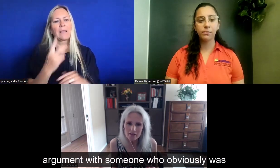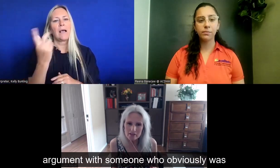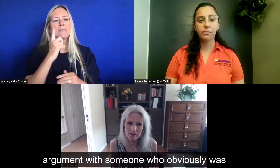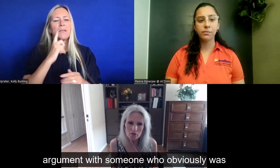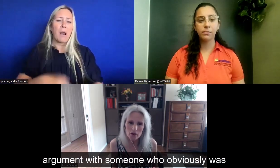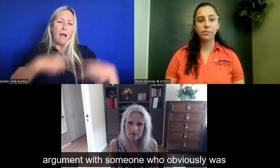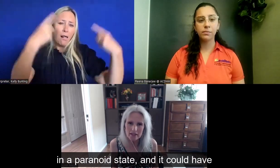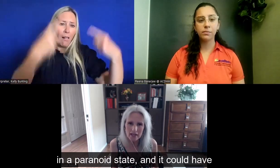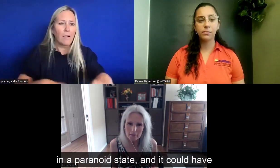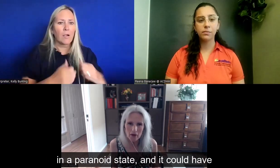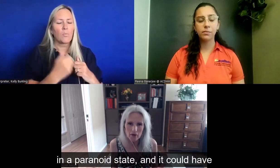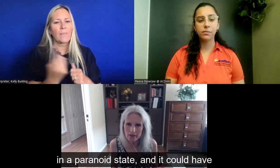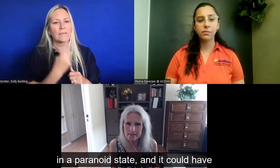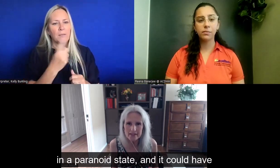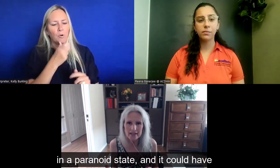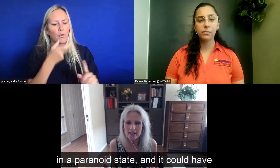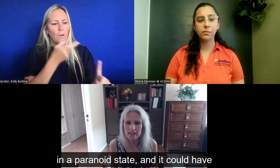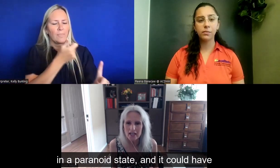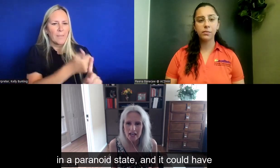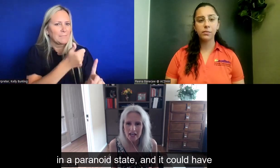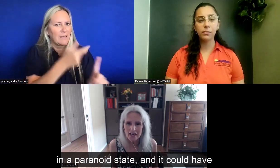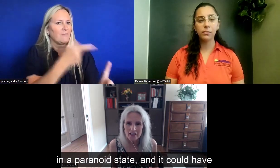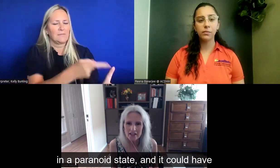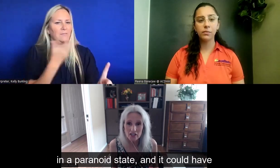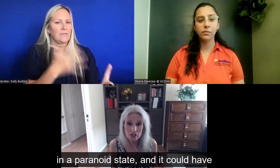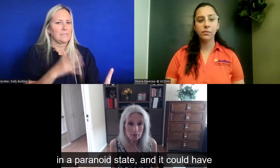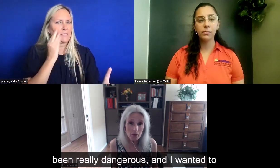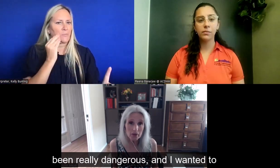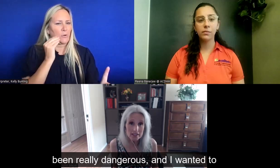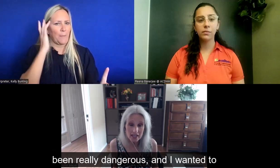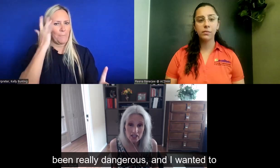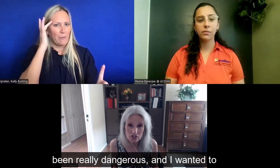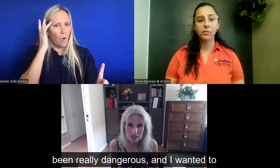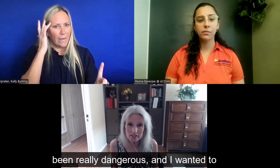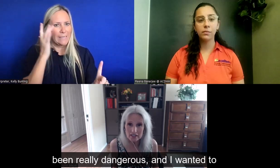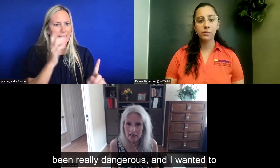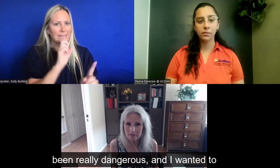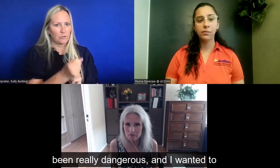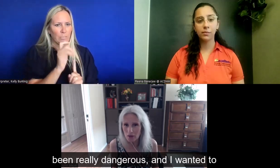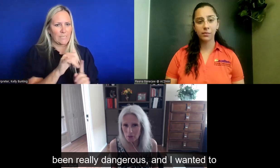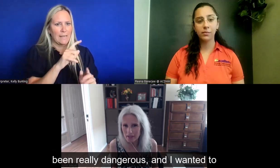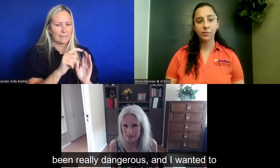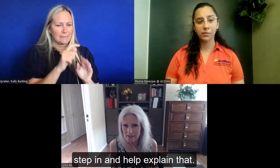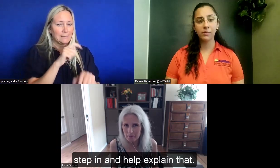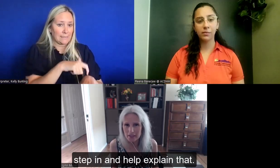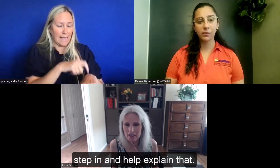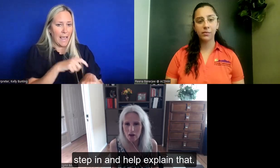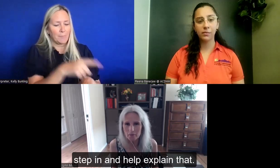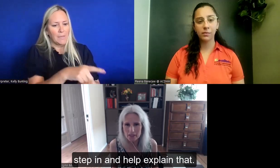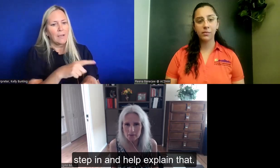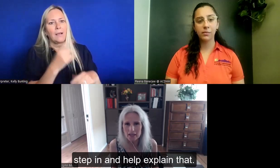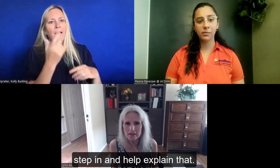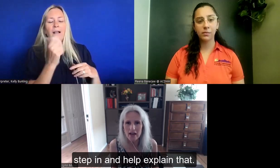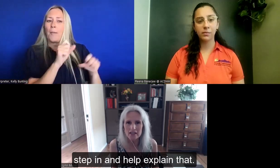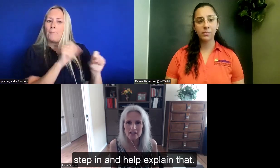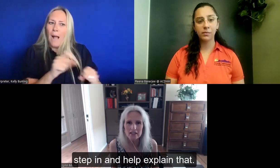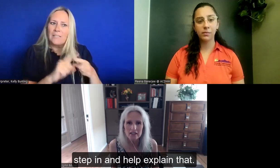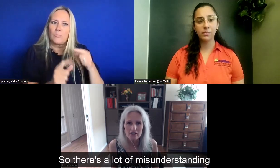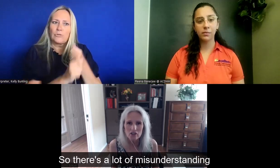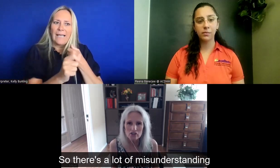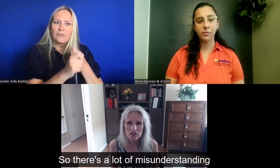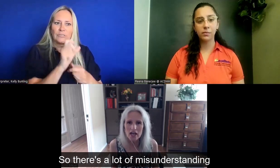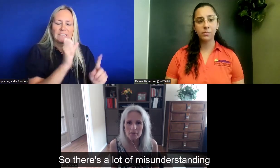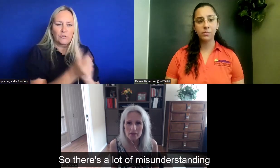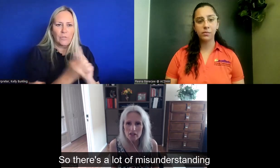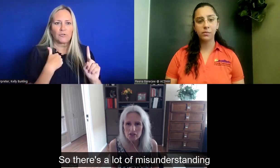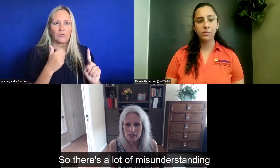who obviously was in a paranoid state, and it could have been really dangerous. And I wanted to step in and help explain that.